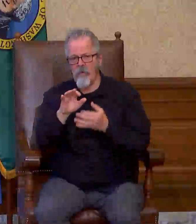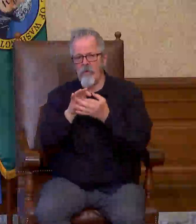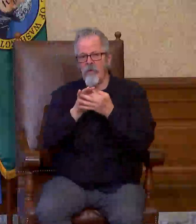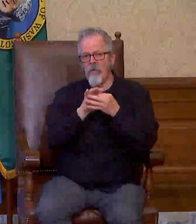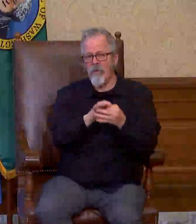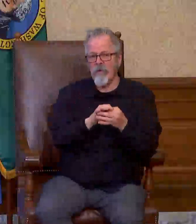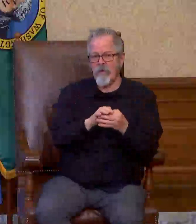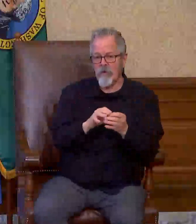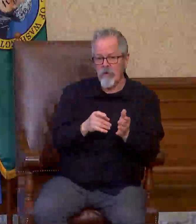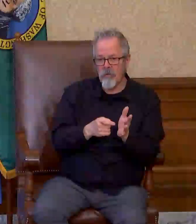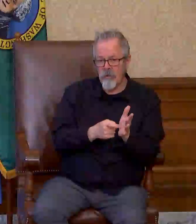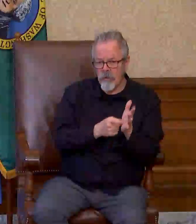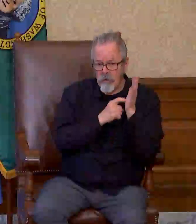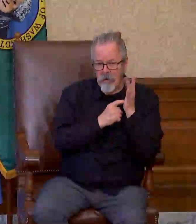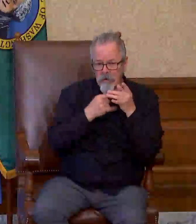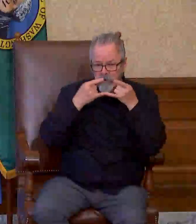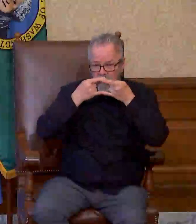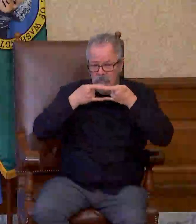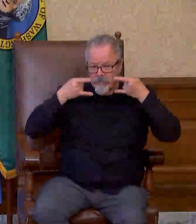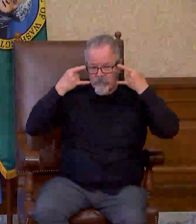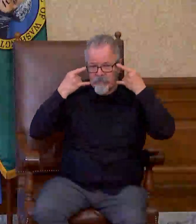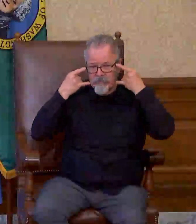have more to say about that.